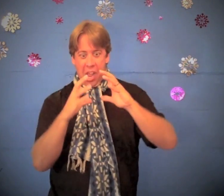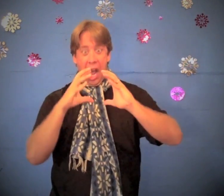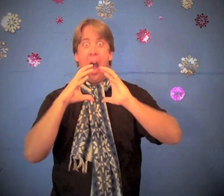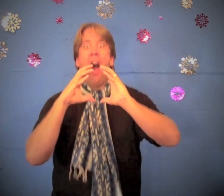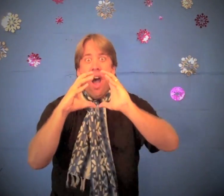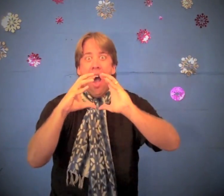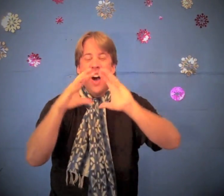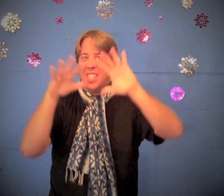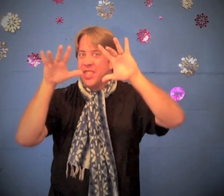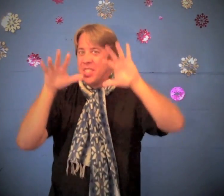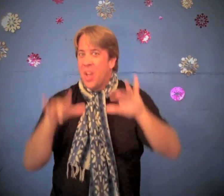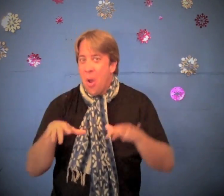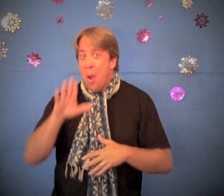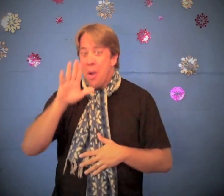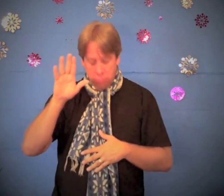it round and firm.